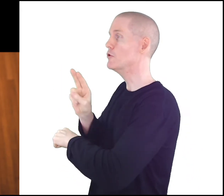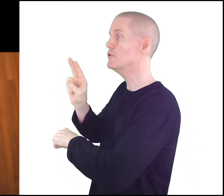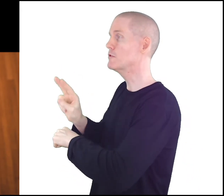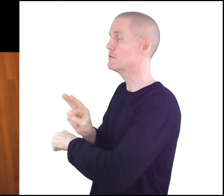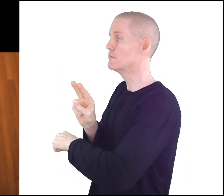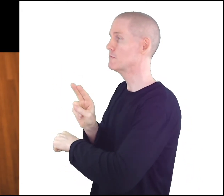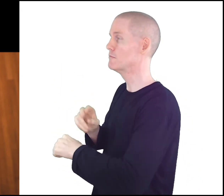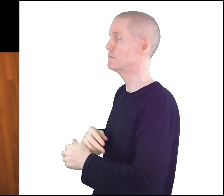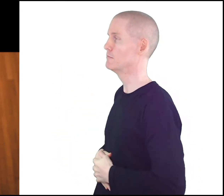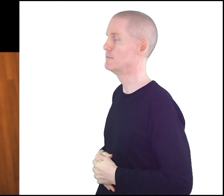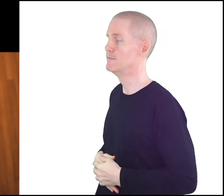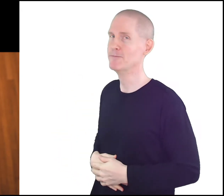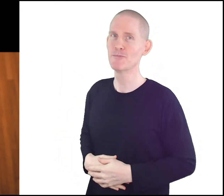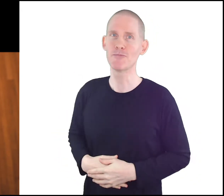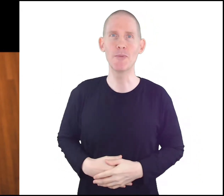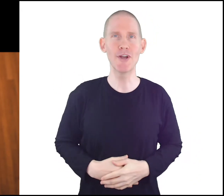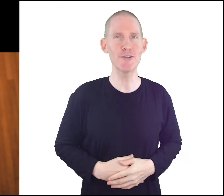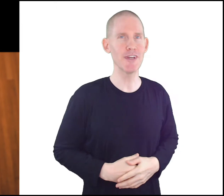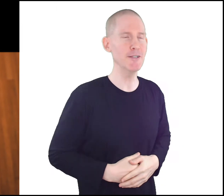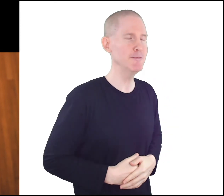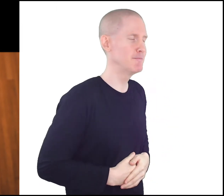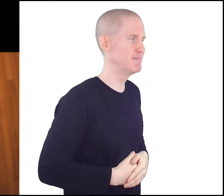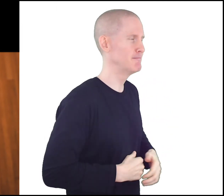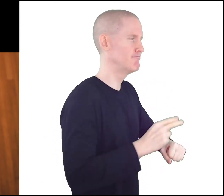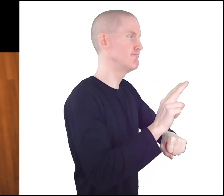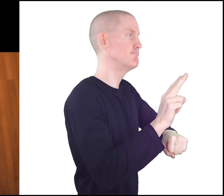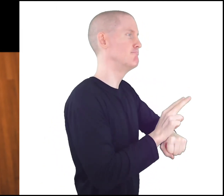Use. From the other side.